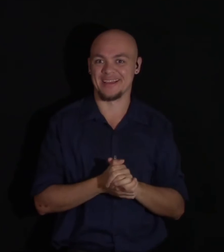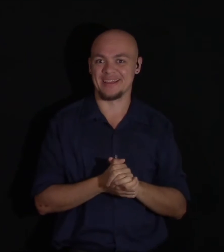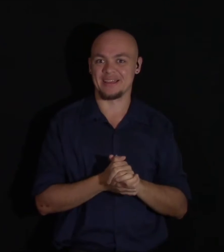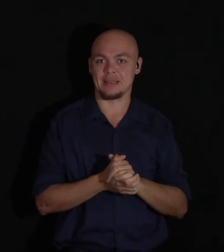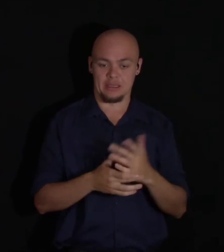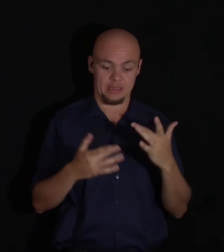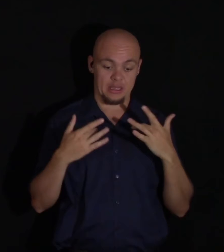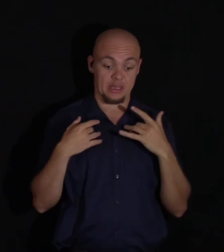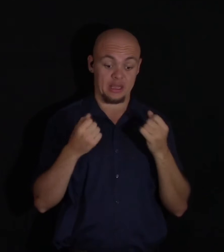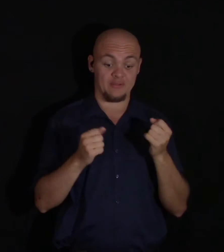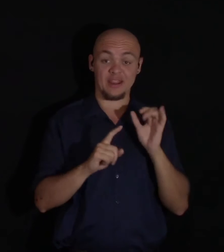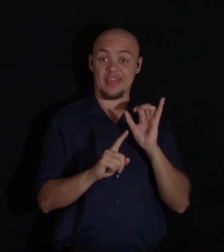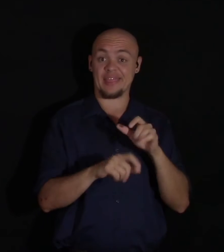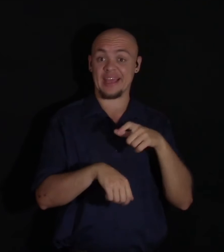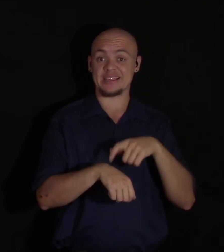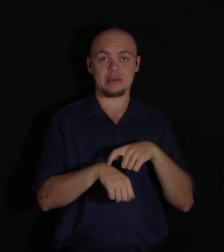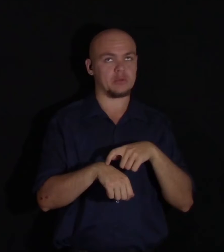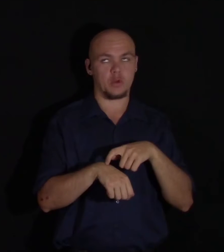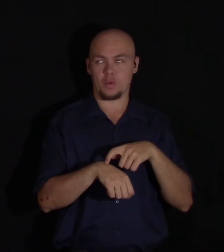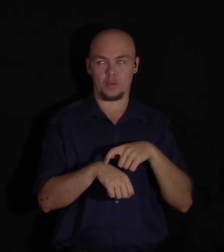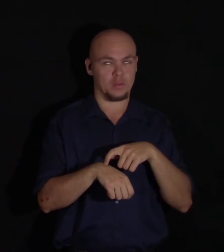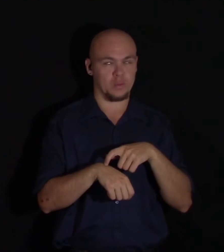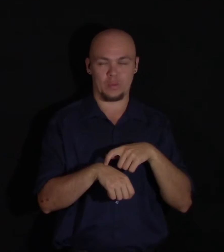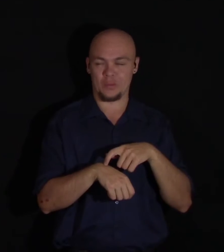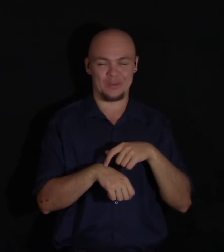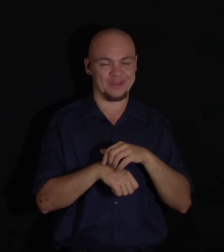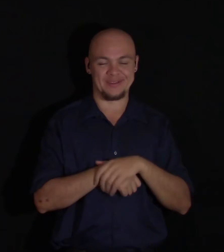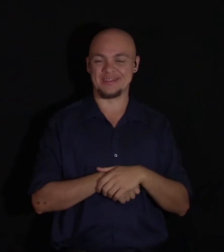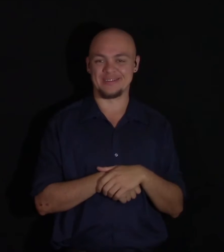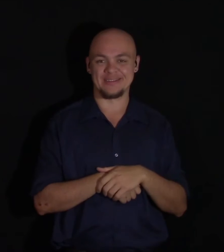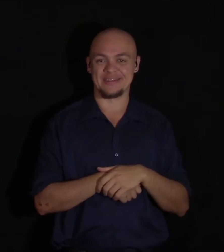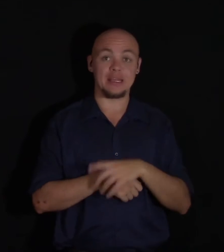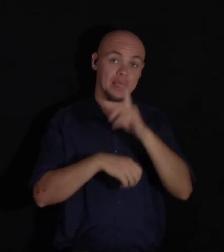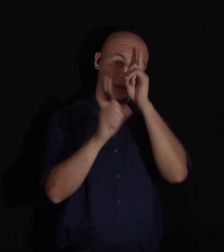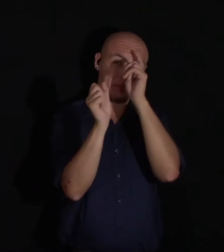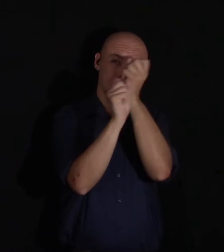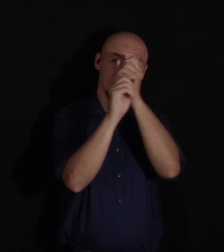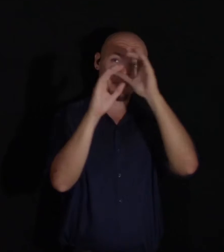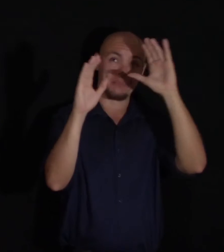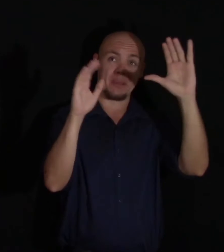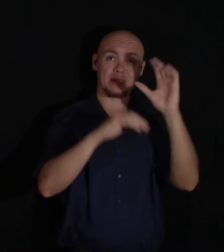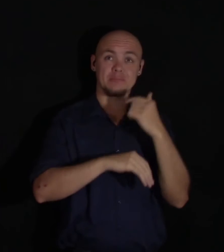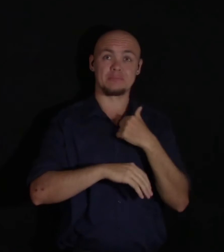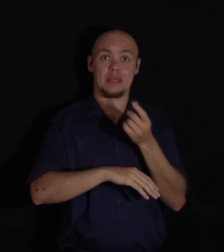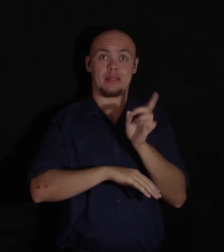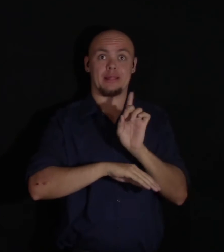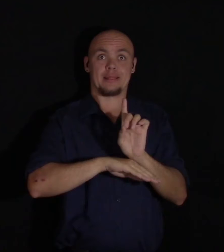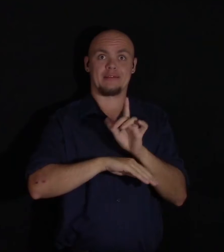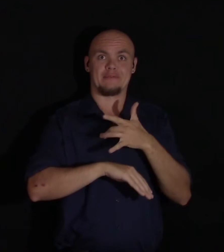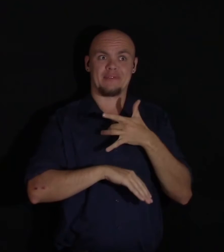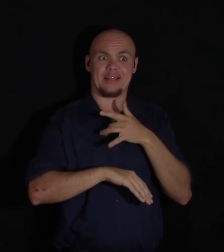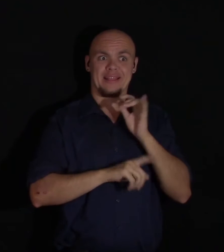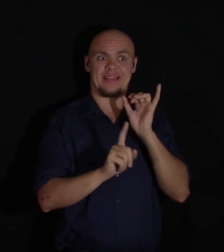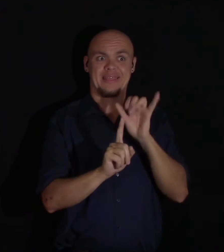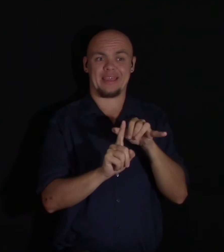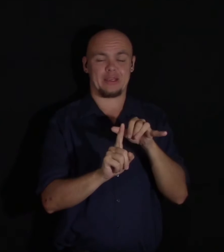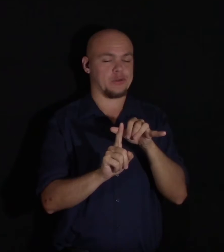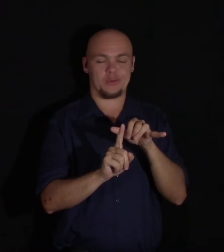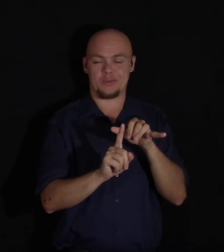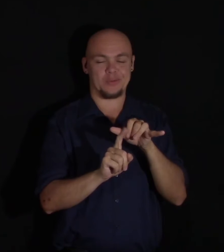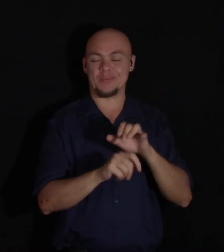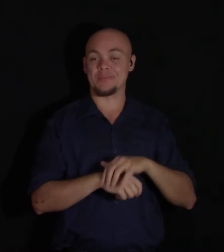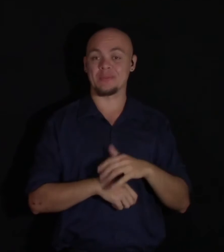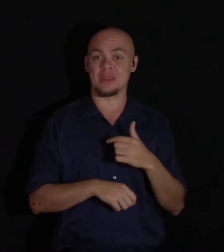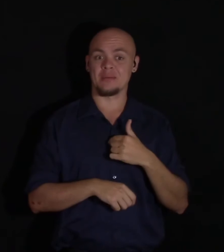too confident then. In fact, I couldn't even imagine getting on this stage feeling that way. I was